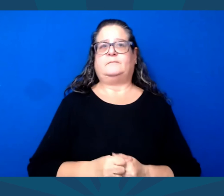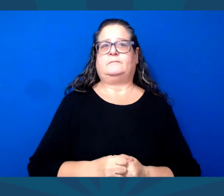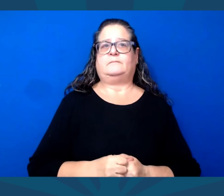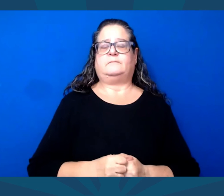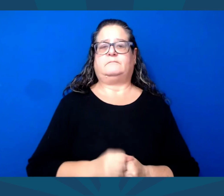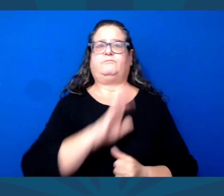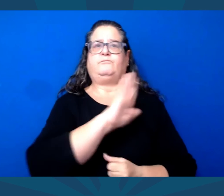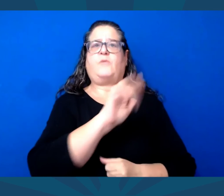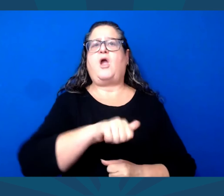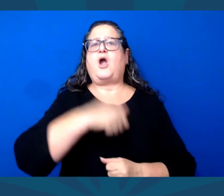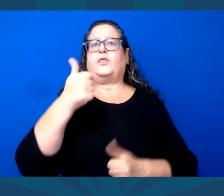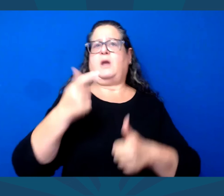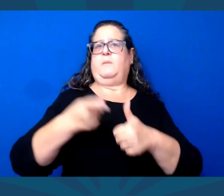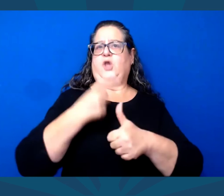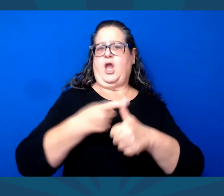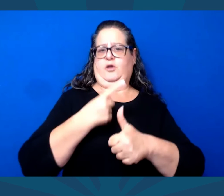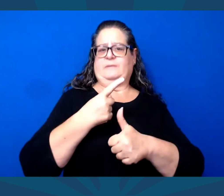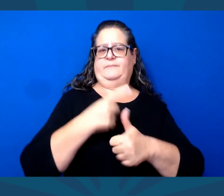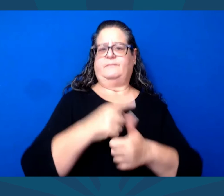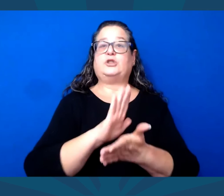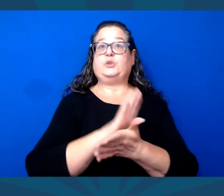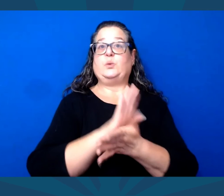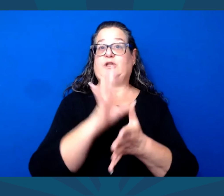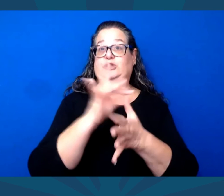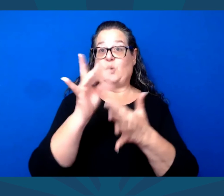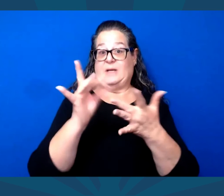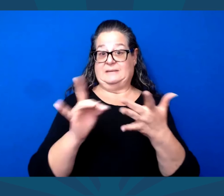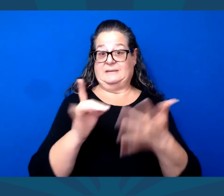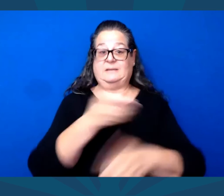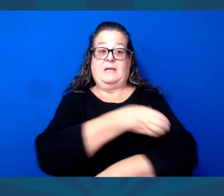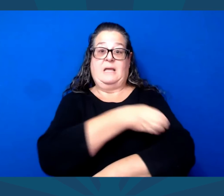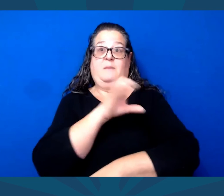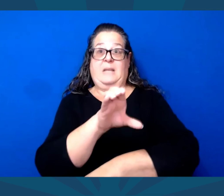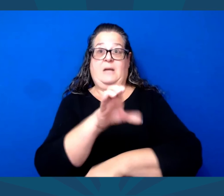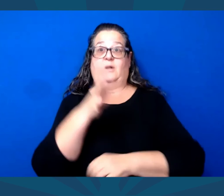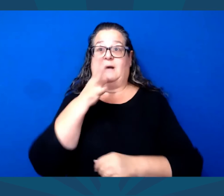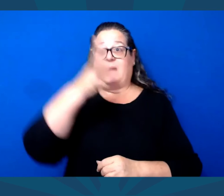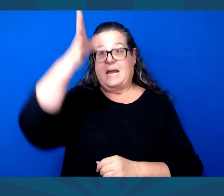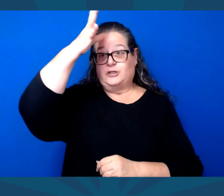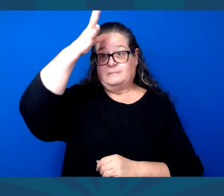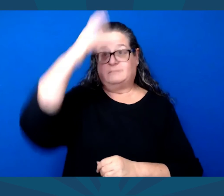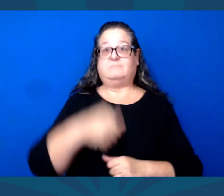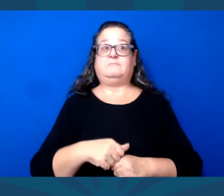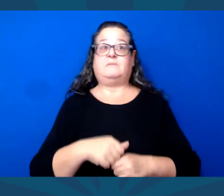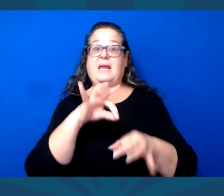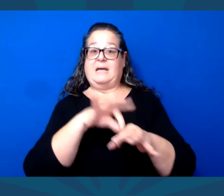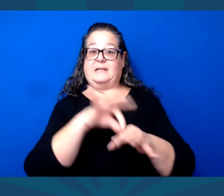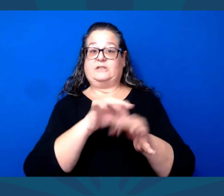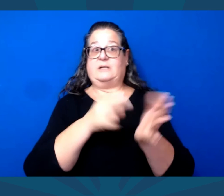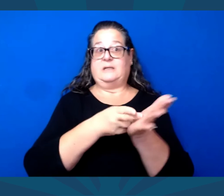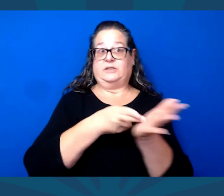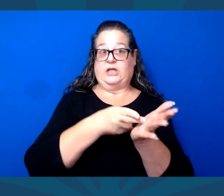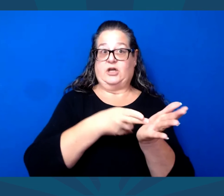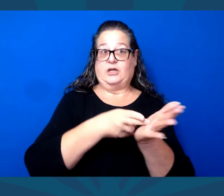funding they require to do their jobs effectively. My other priorities include school choice and empowering parents,